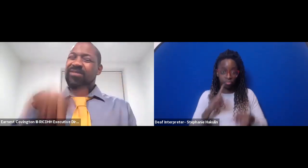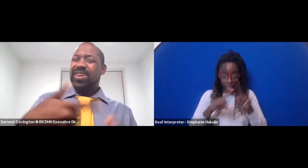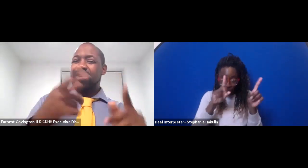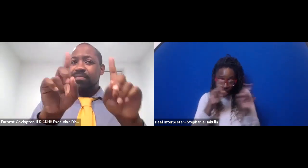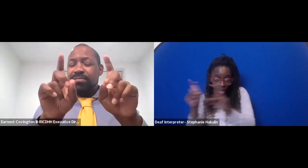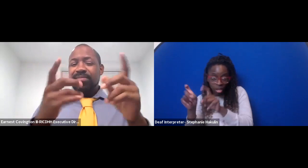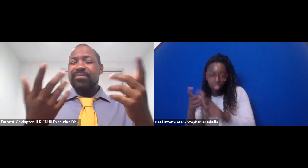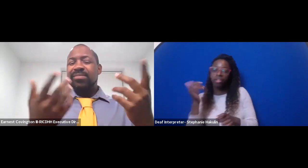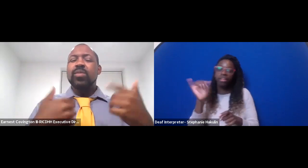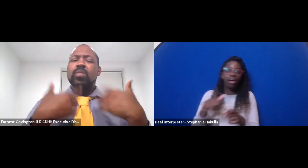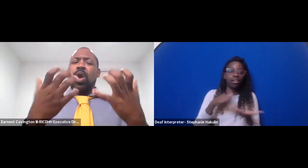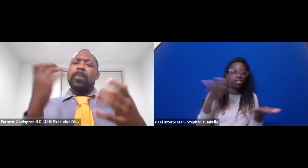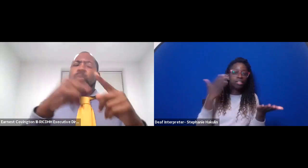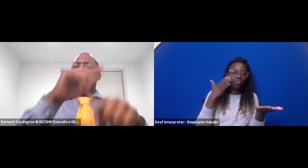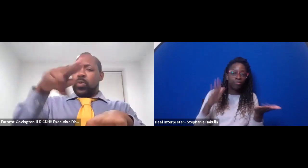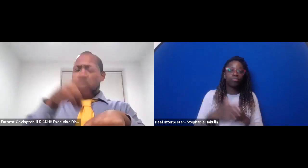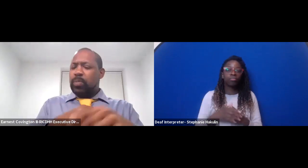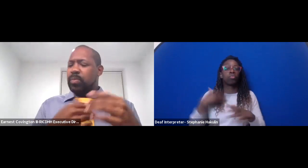the State House in person.